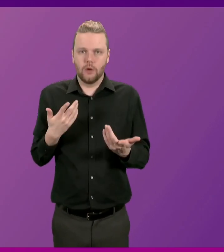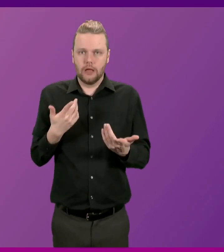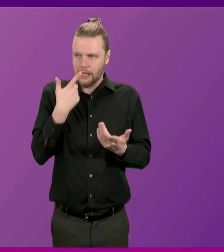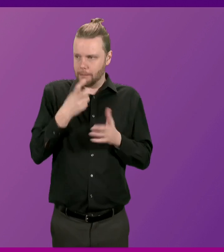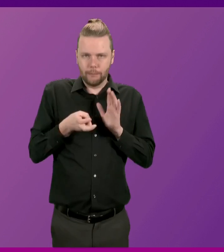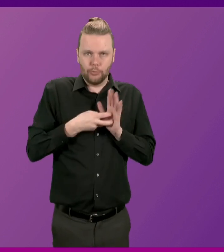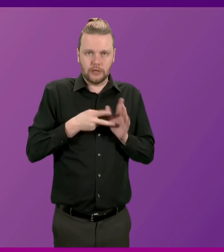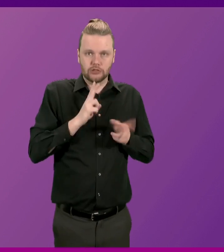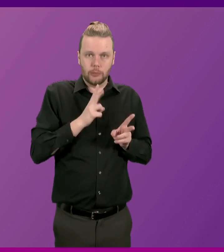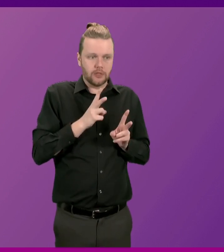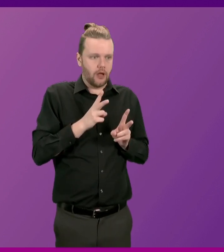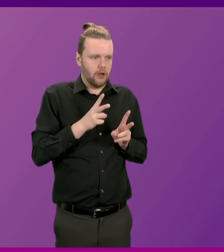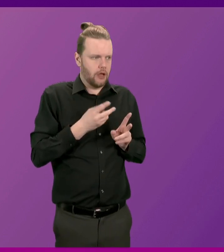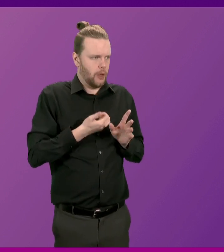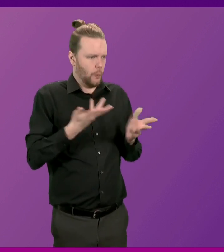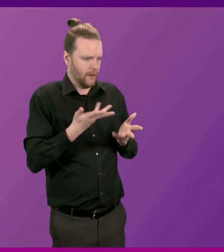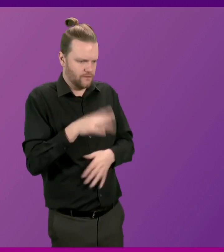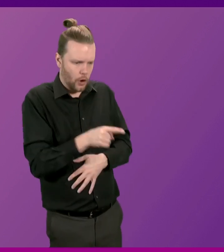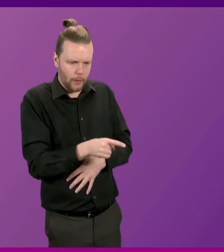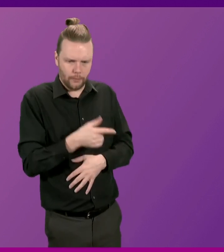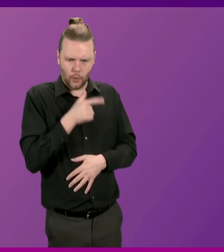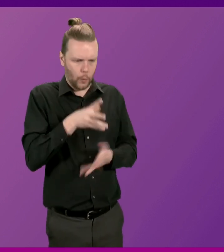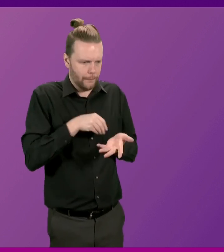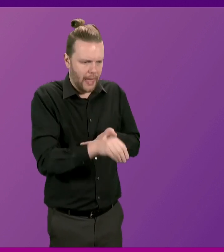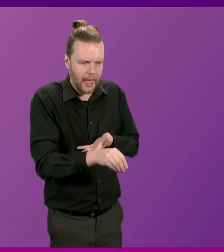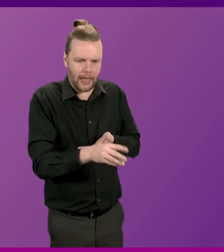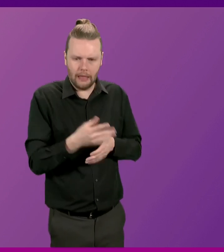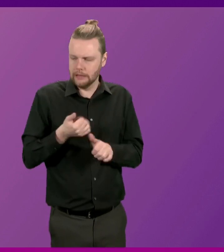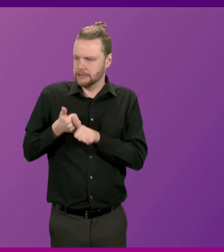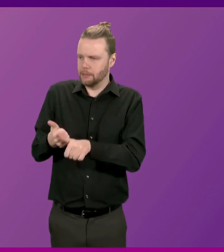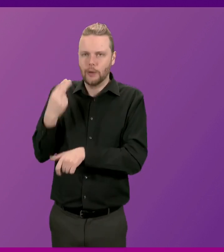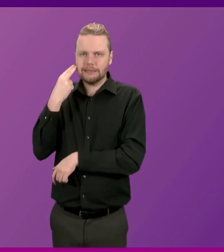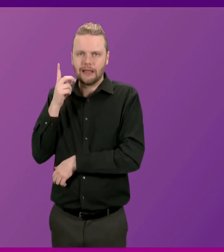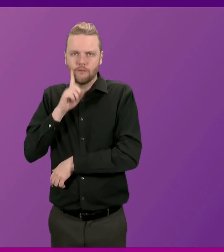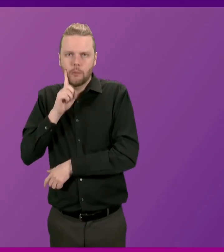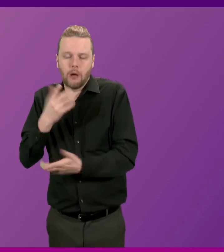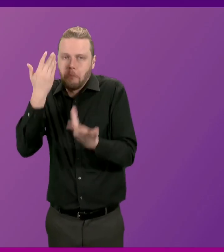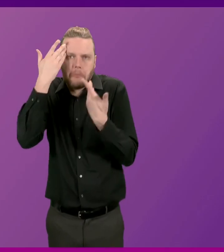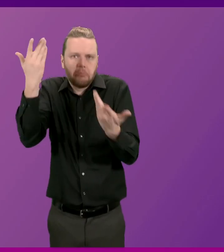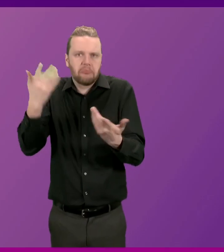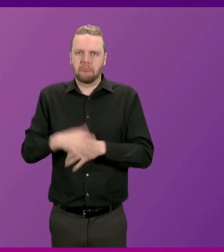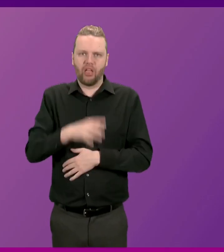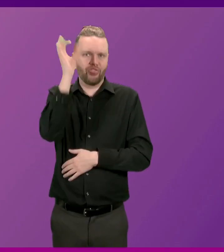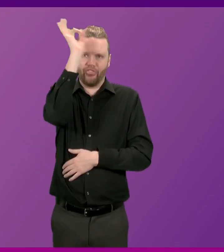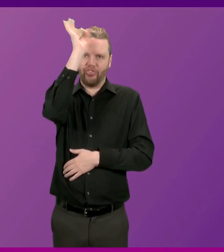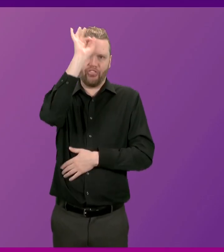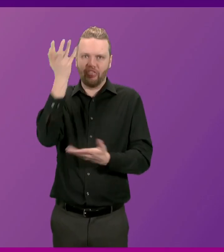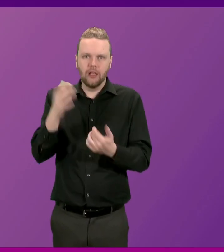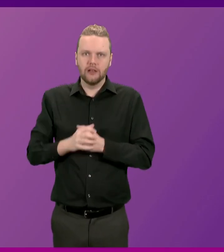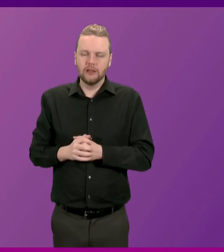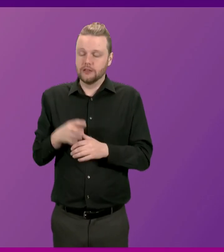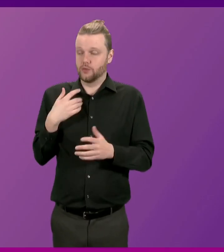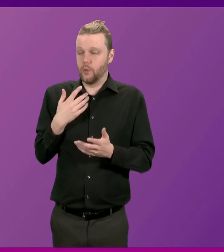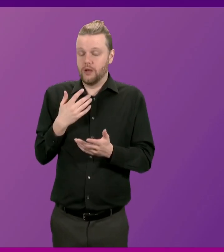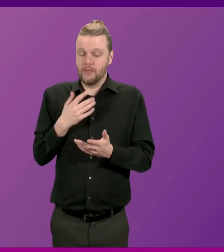book interpreters, where to get the interpreters, who pays for the interpreters, how to support the deaf women. And so if we're going to be